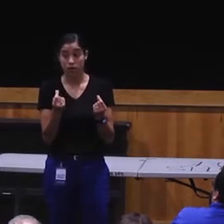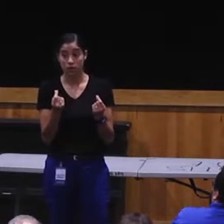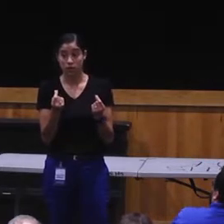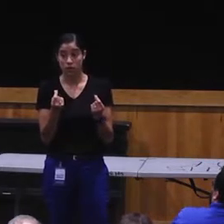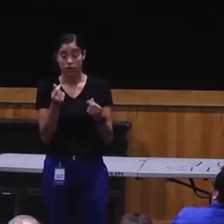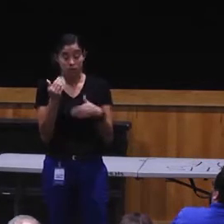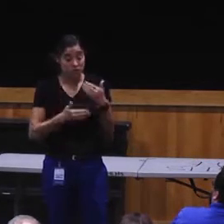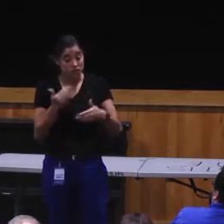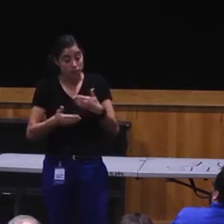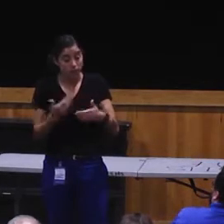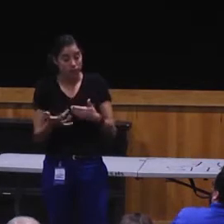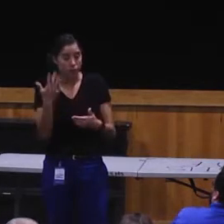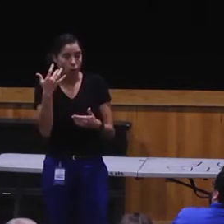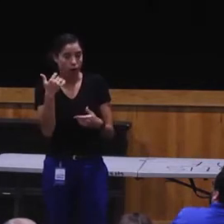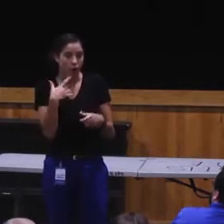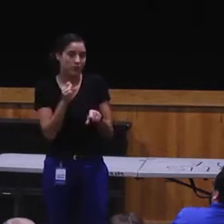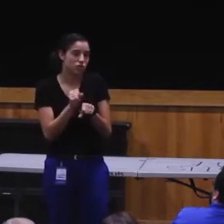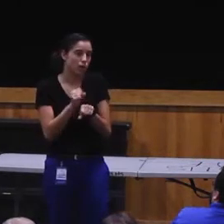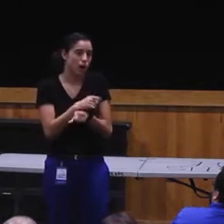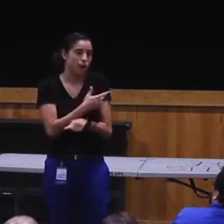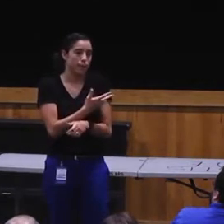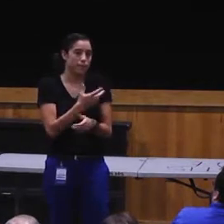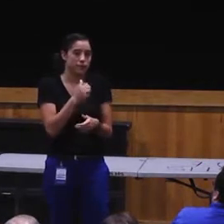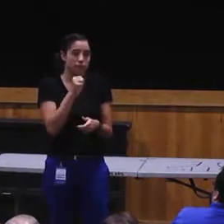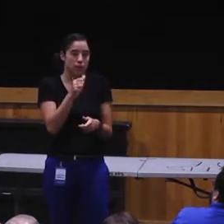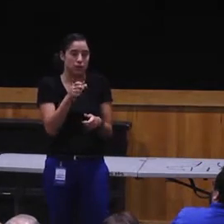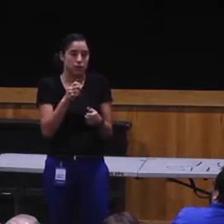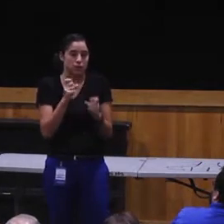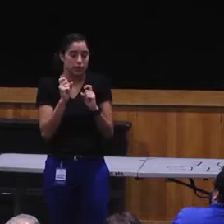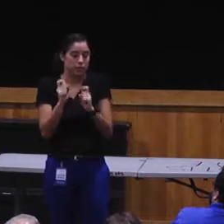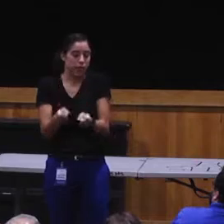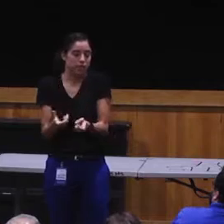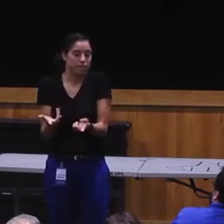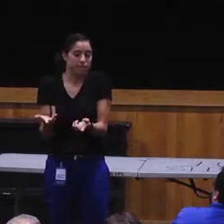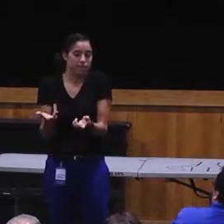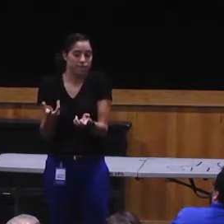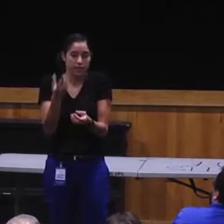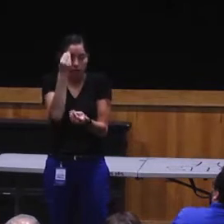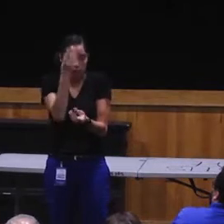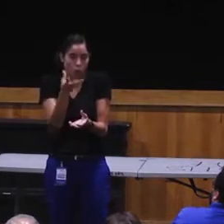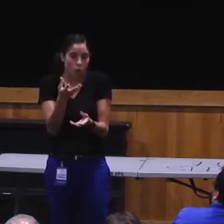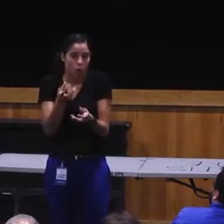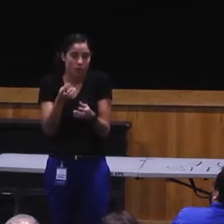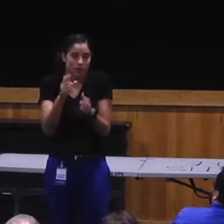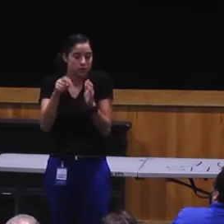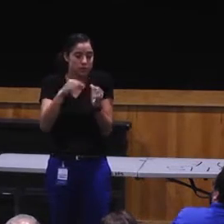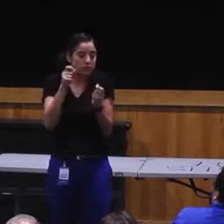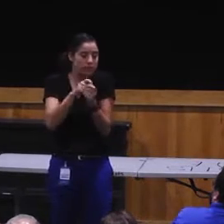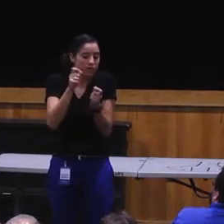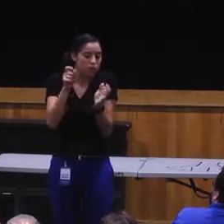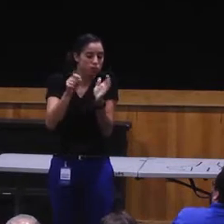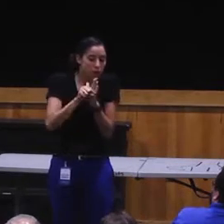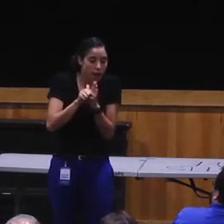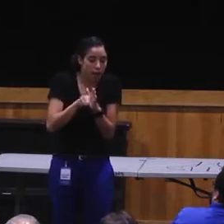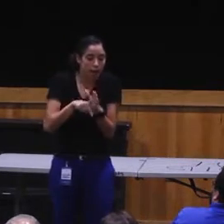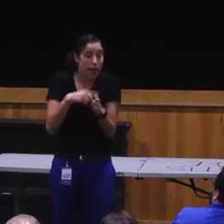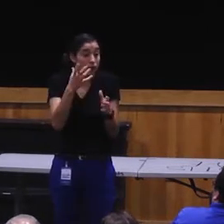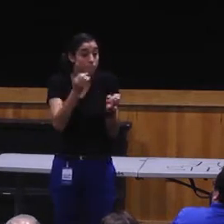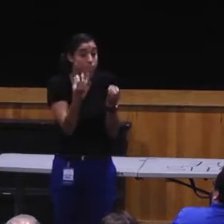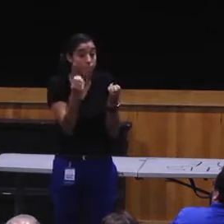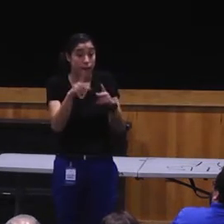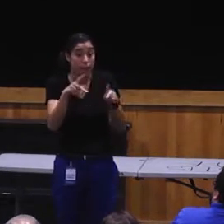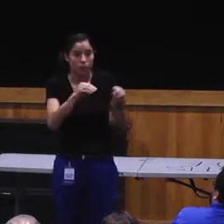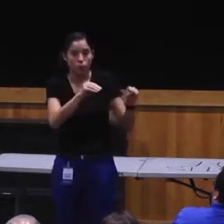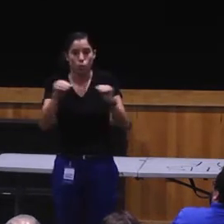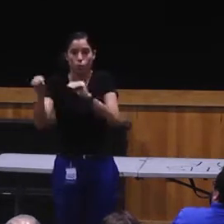because with their job codes, it doesn't give a particular subject or doesn't give a particular grade. And then a lot of folks move a lot. So the other thing